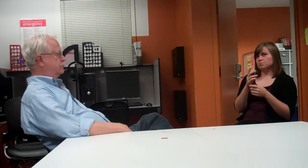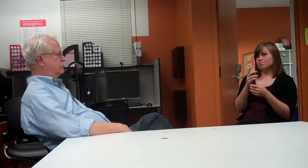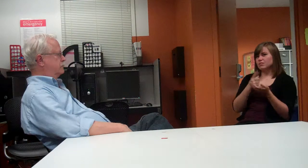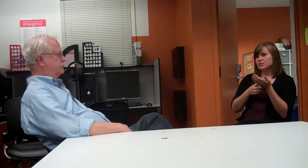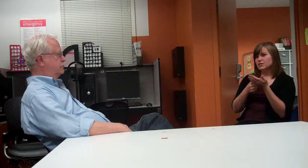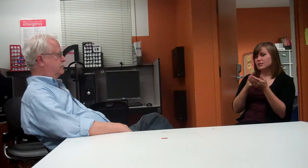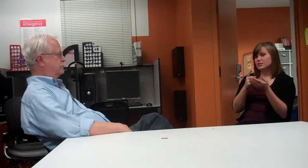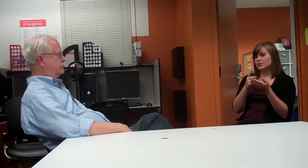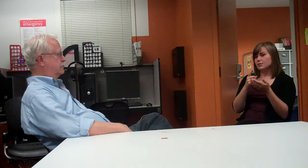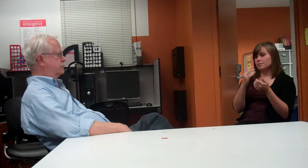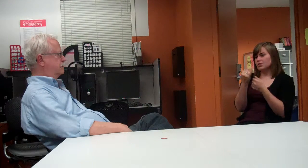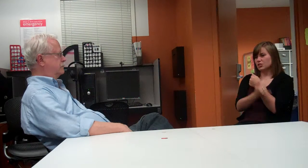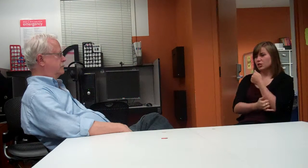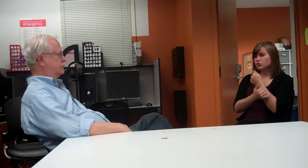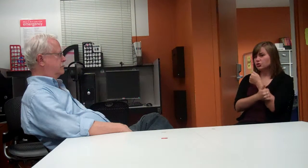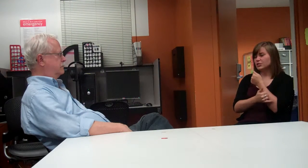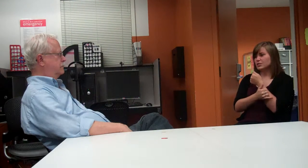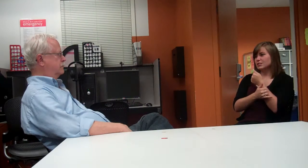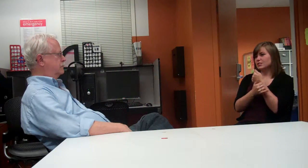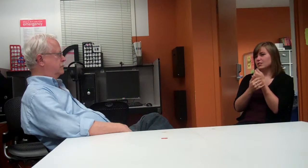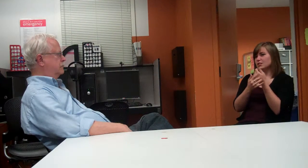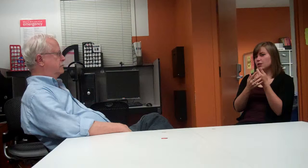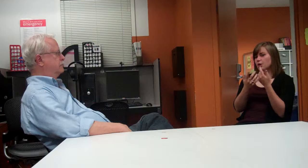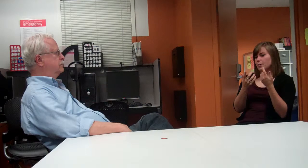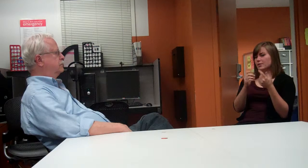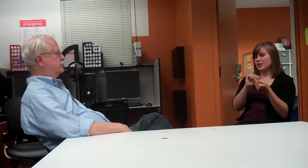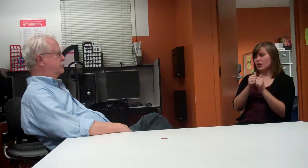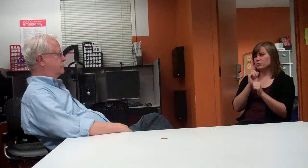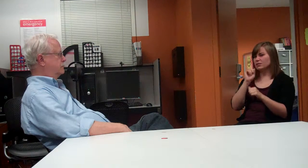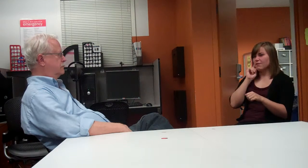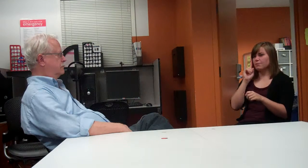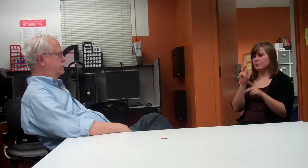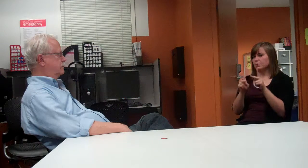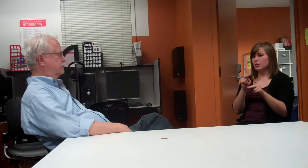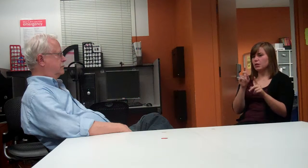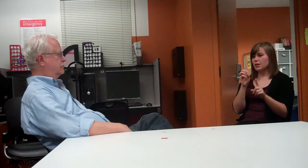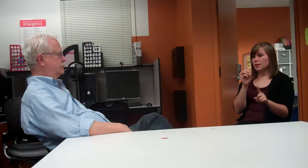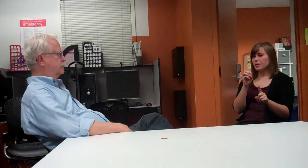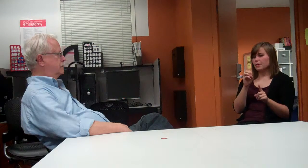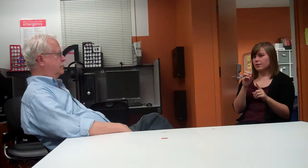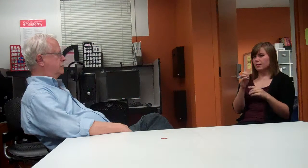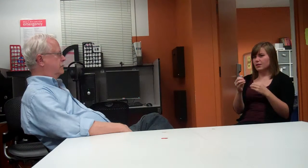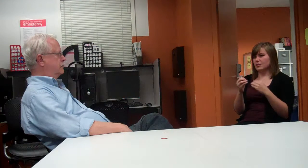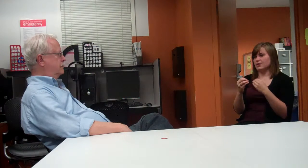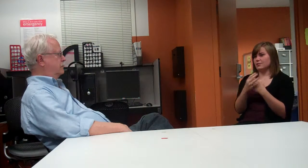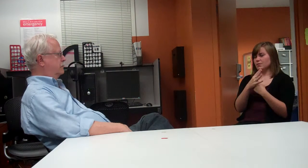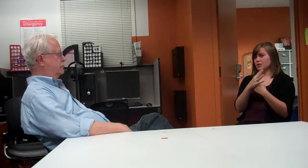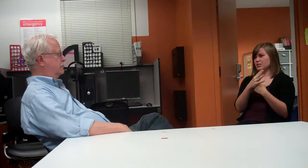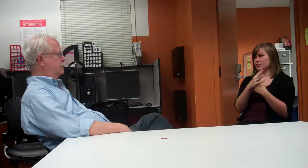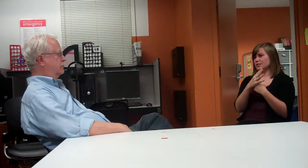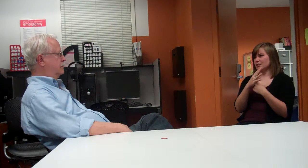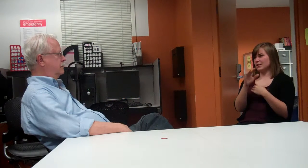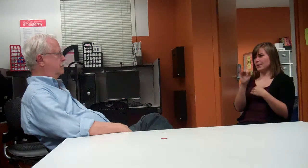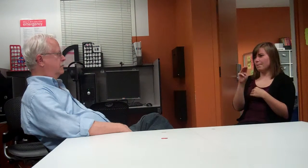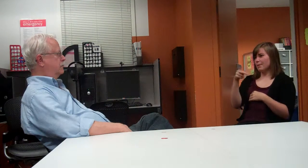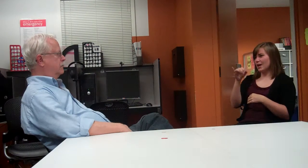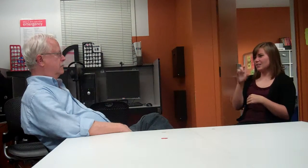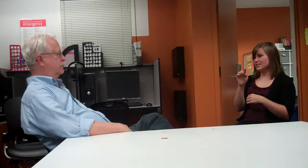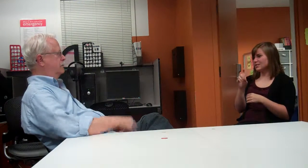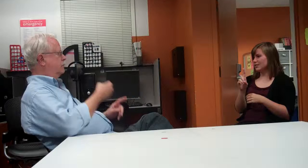and how deaf people are impacted by poverty, and how people are studying how people teaching deaf people